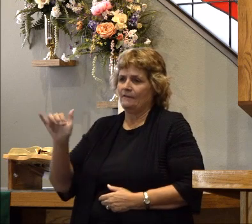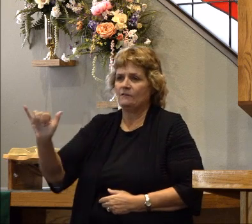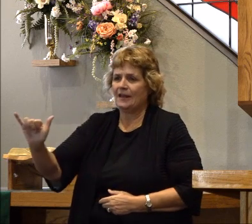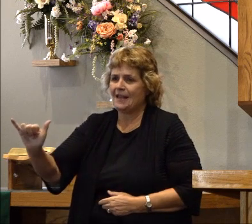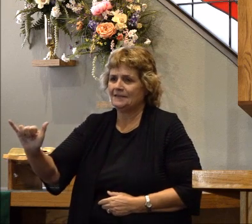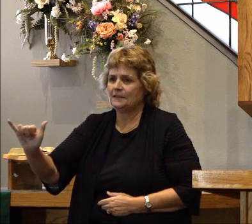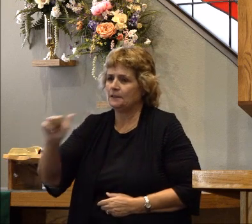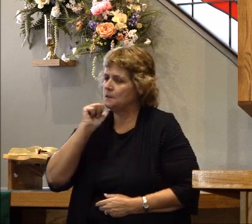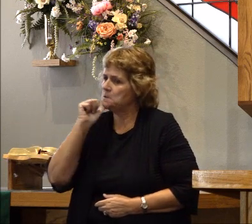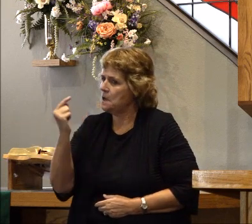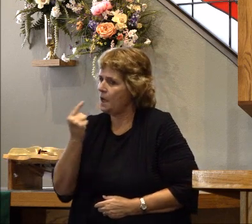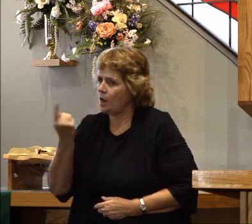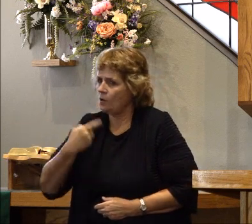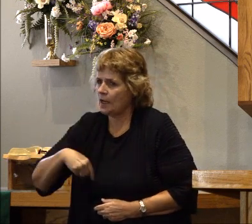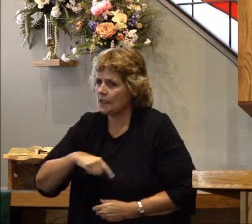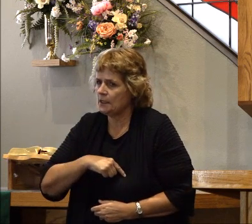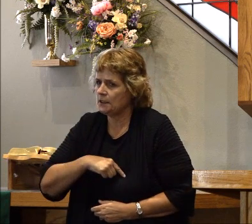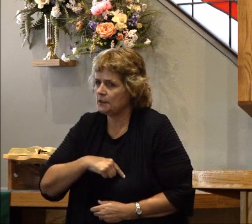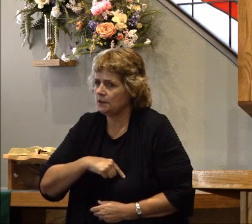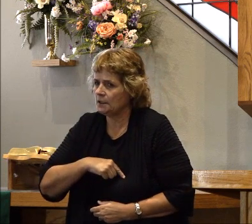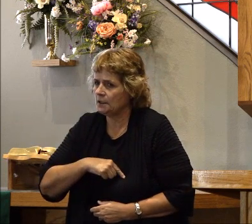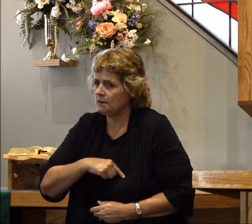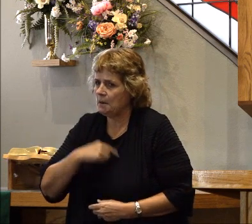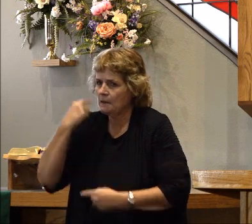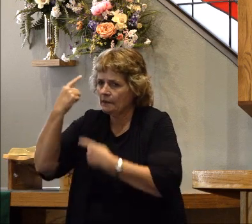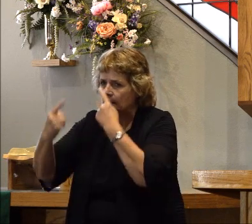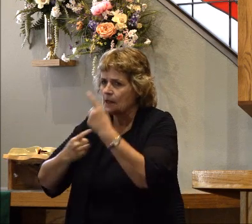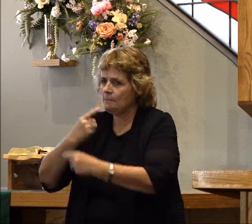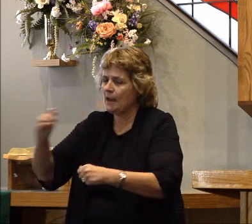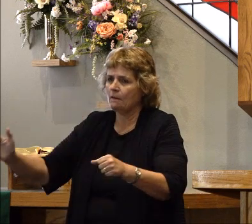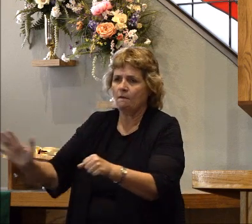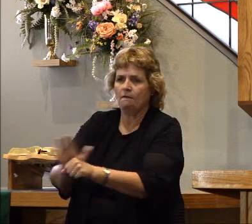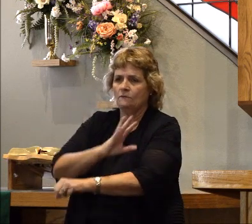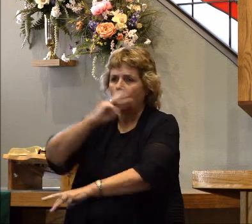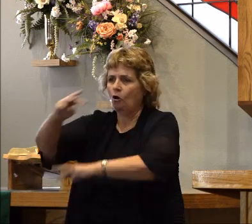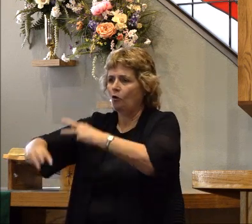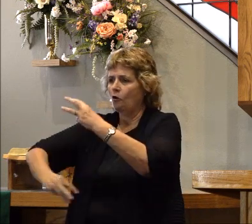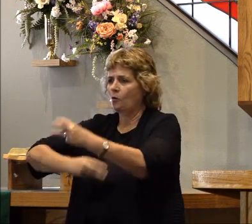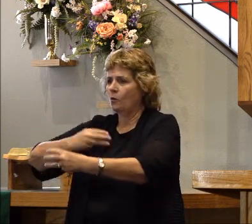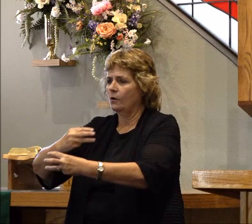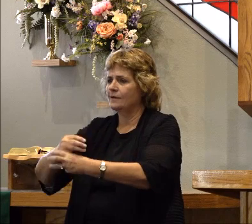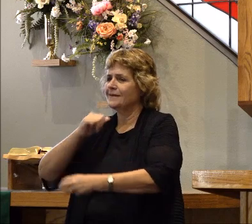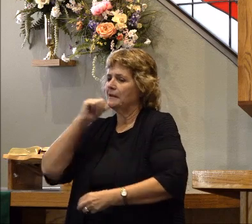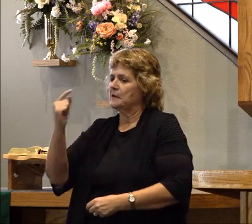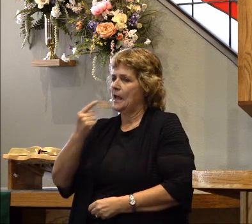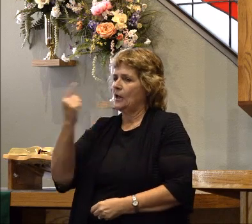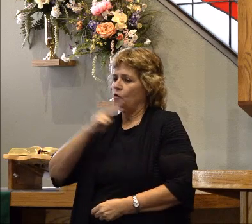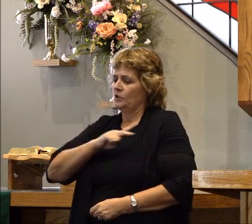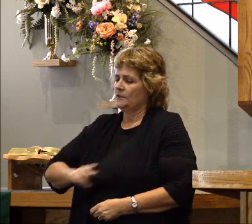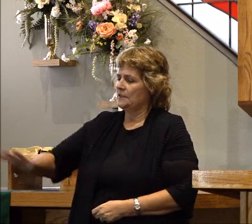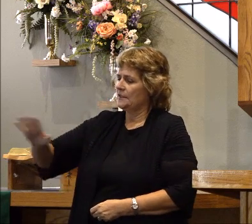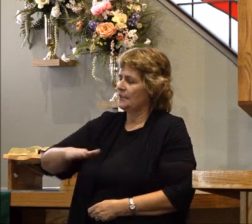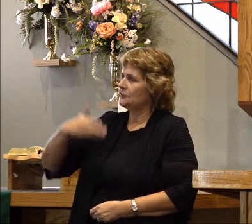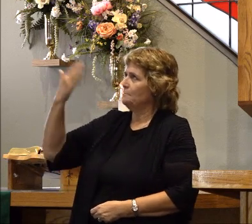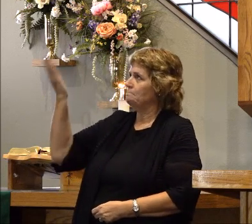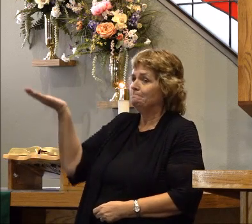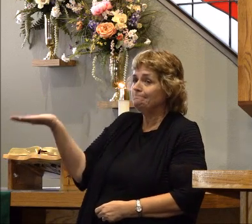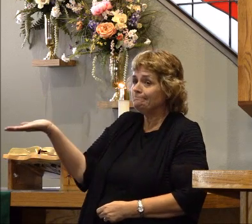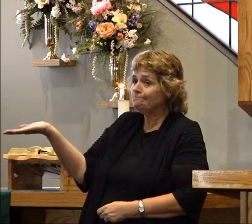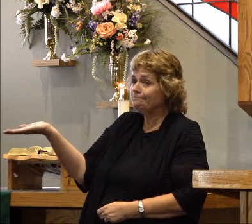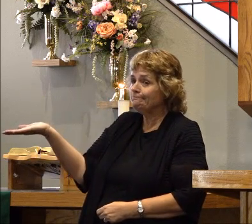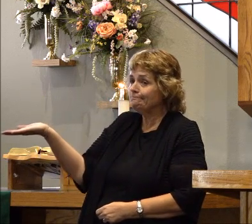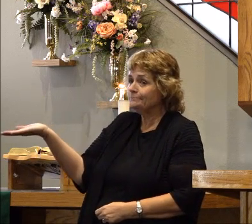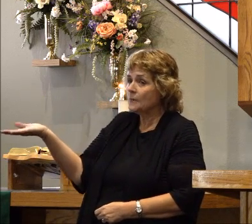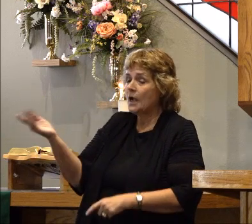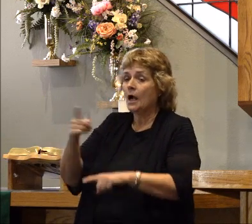us, but the whole world. Not just the kingdom on the right, but also